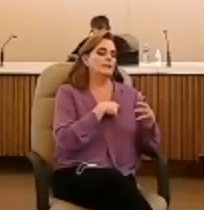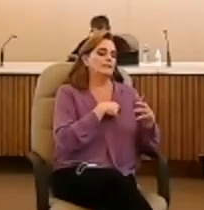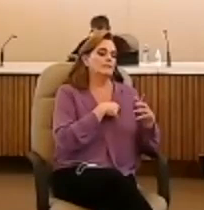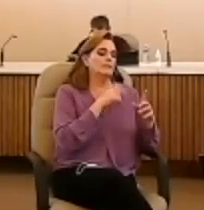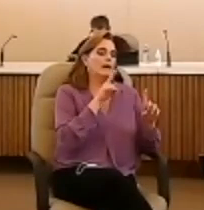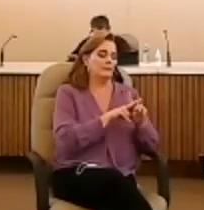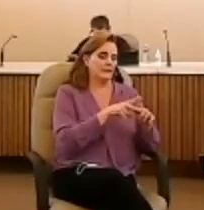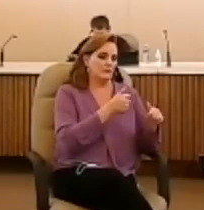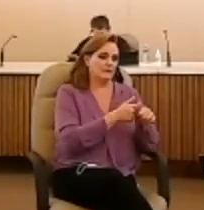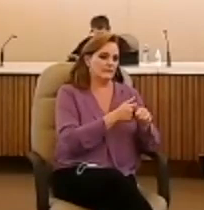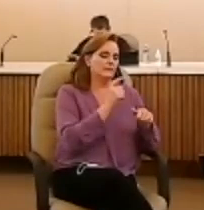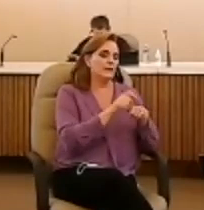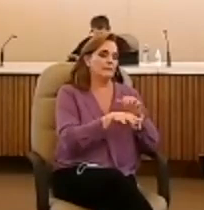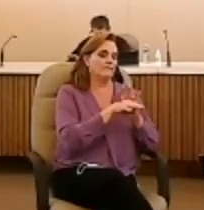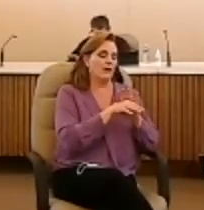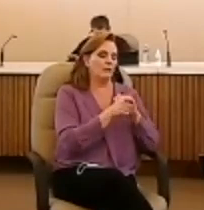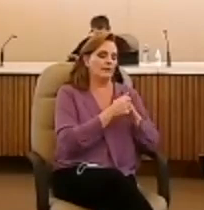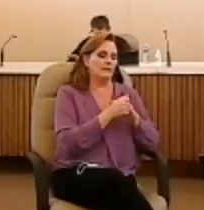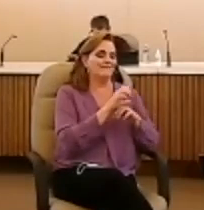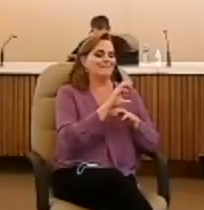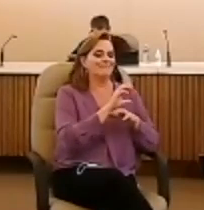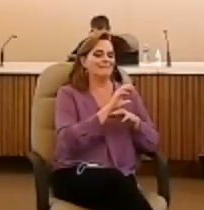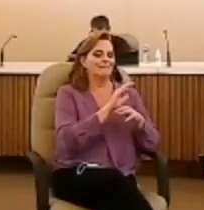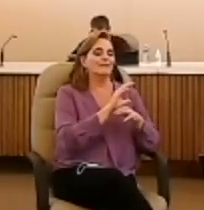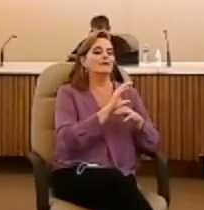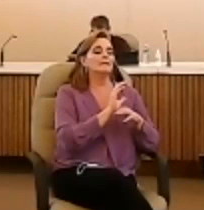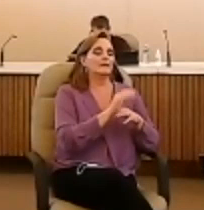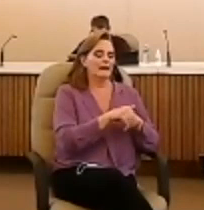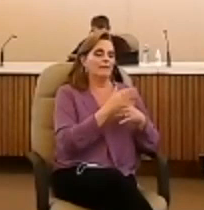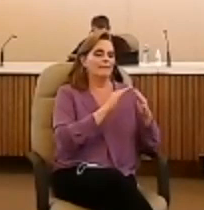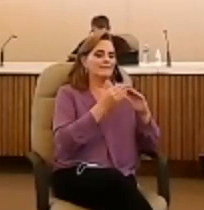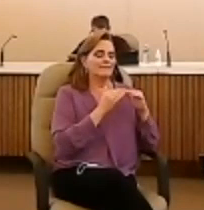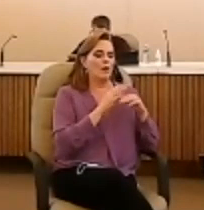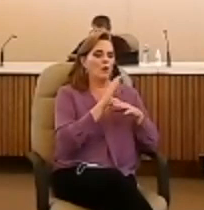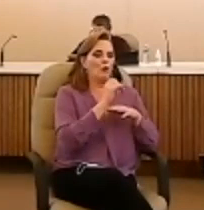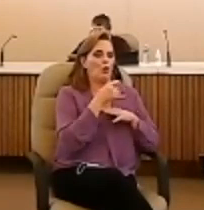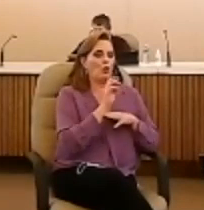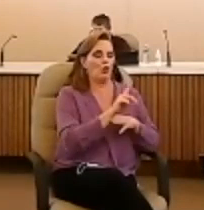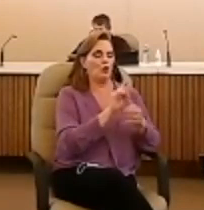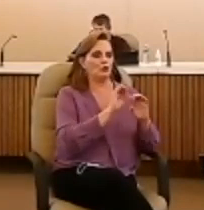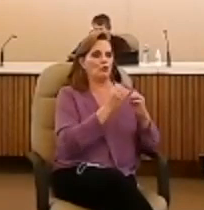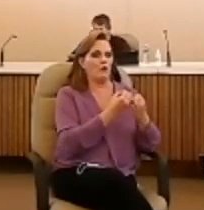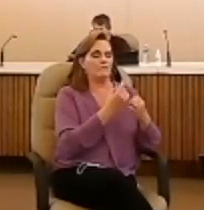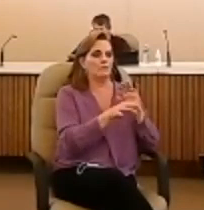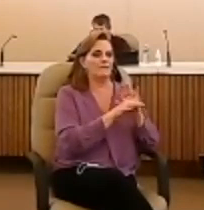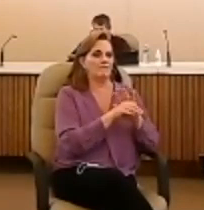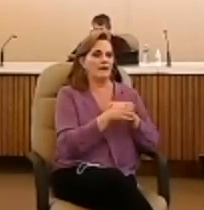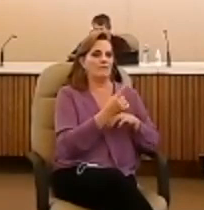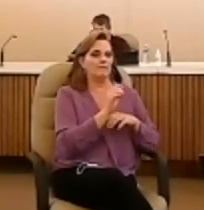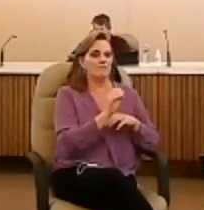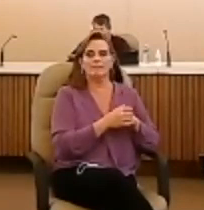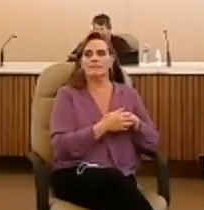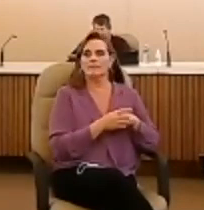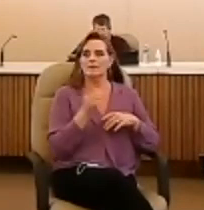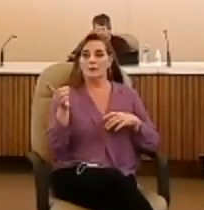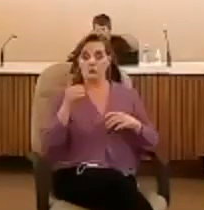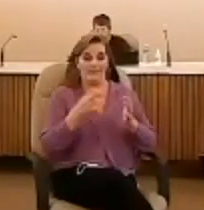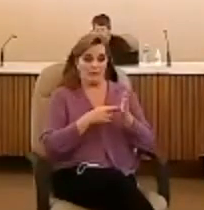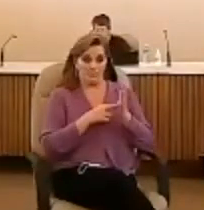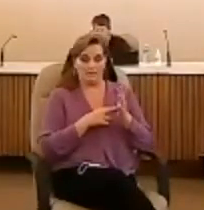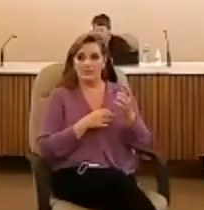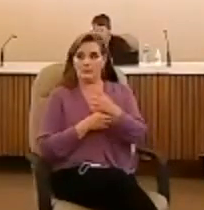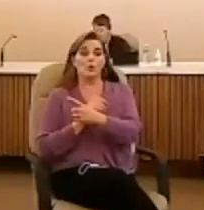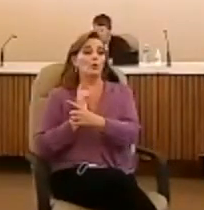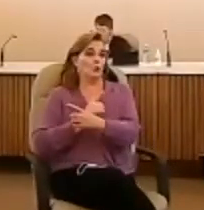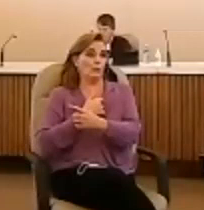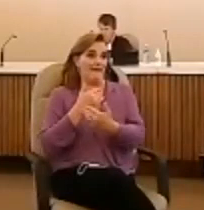174.03-2-1.122, or as more particularly described in plans on file in the town clerk's office. Do we have a representative? You do. Please identify